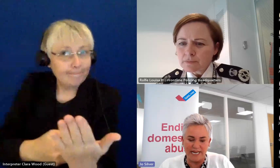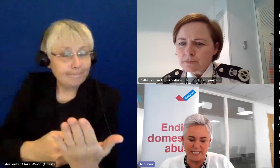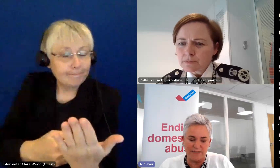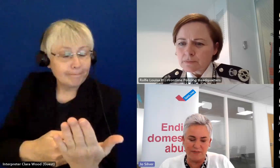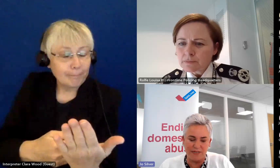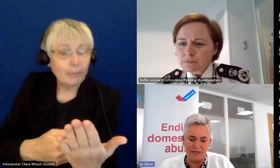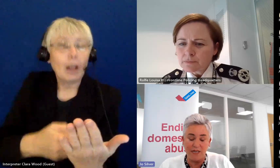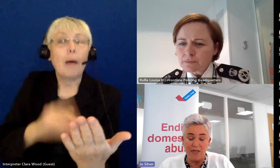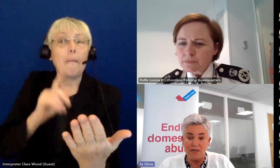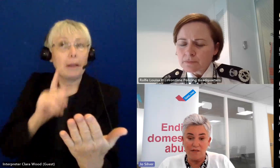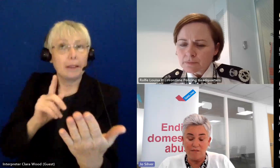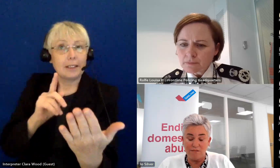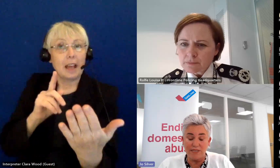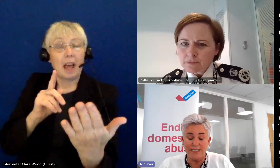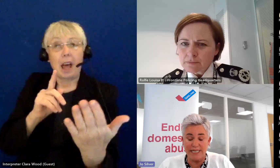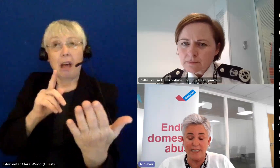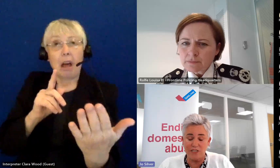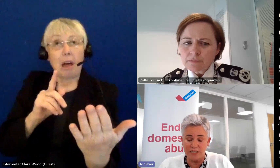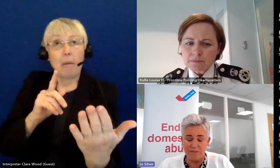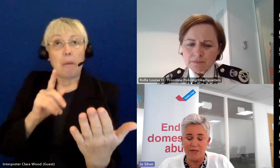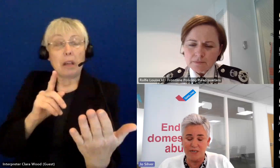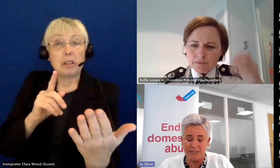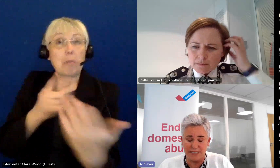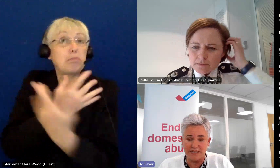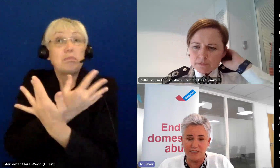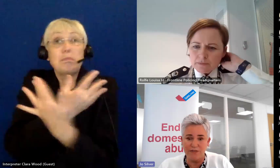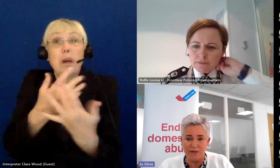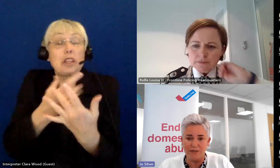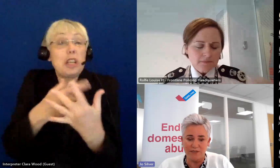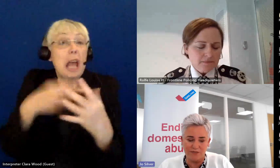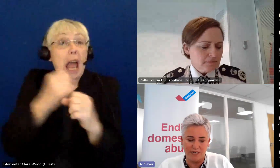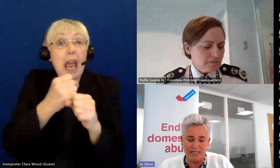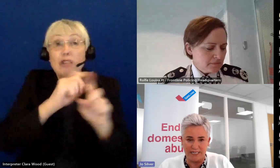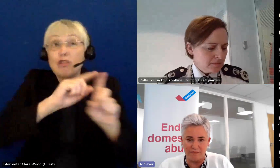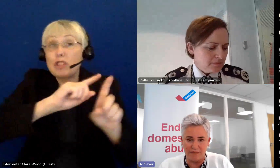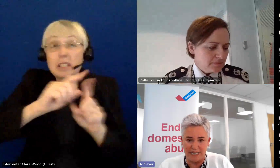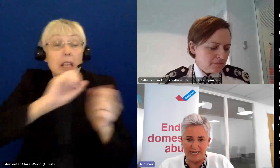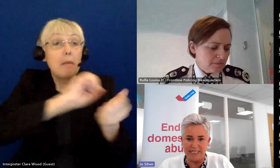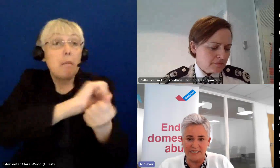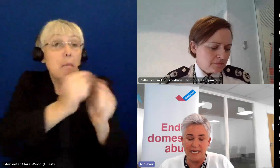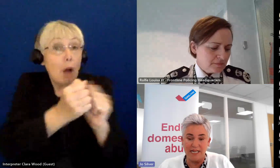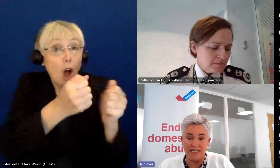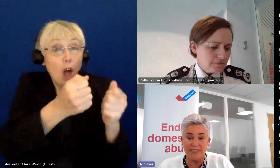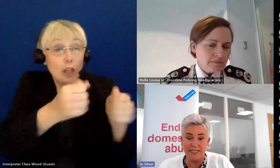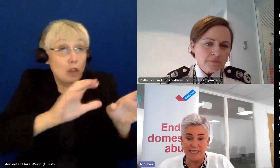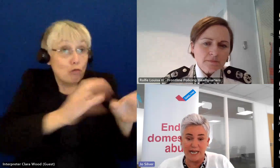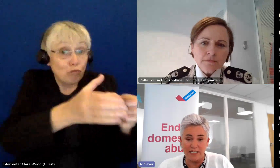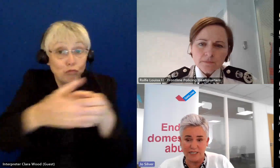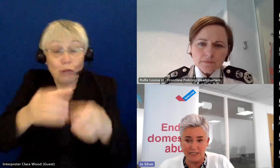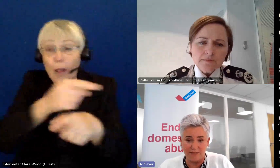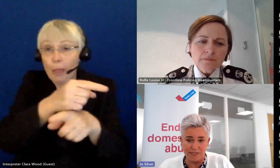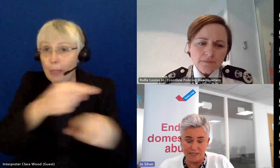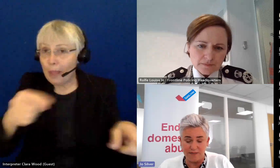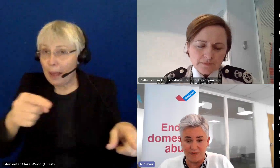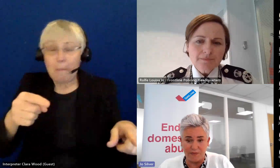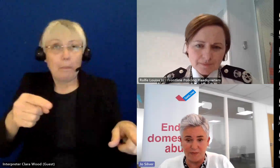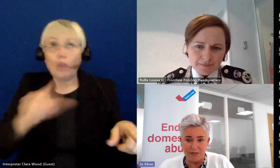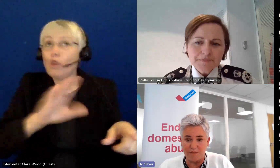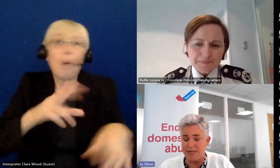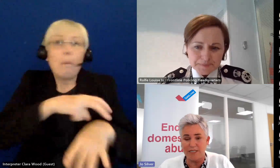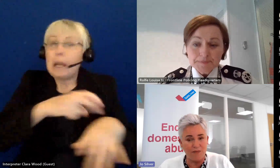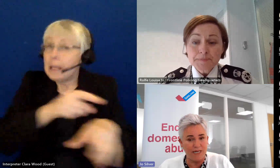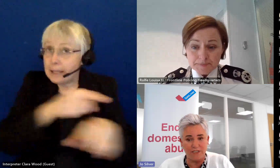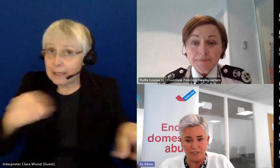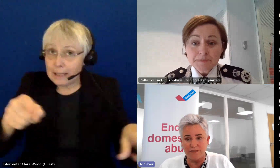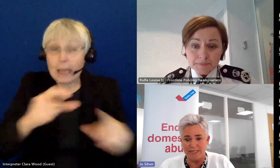we're saying is, for multi-agency partners who aren't frontline police, that the Dash is still fit